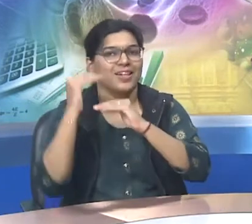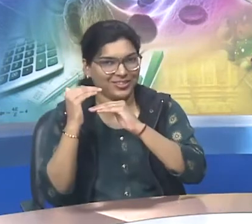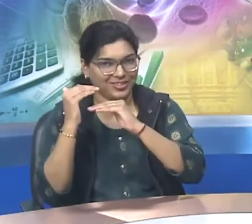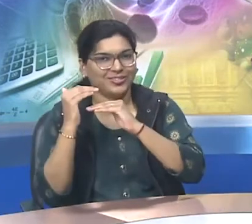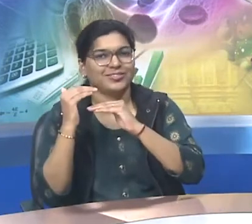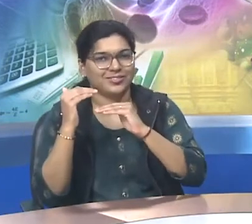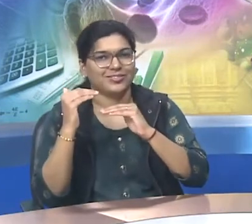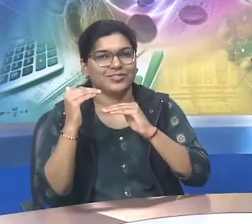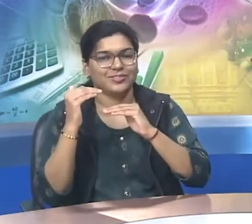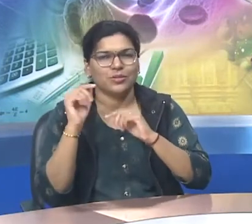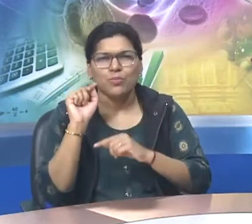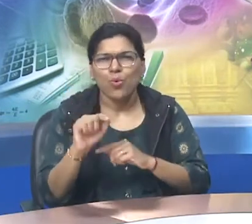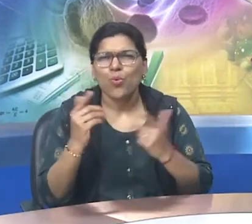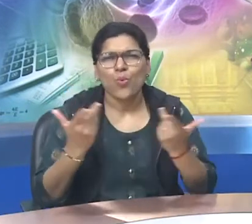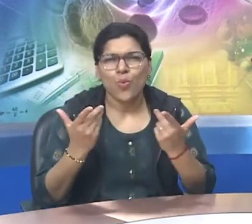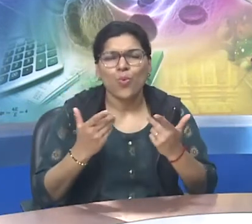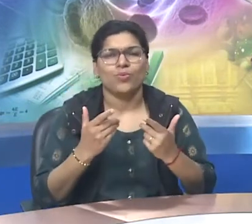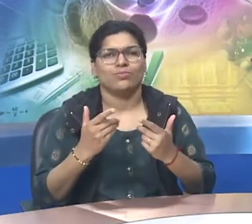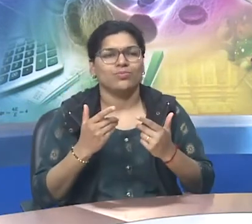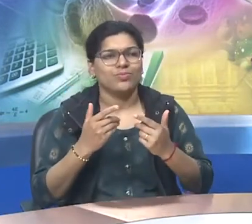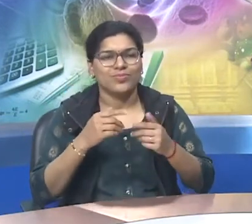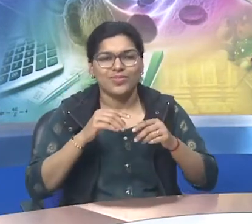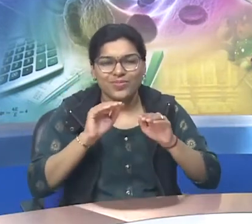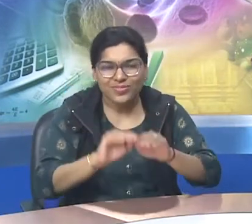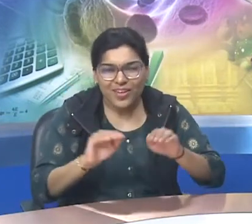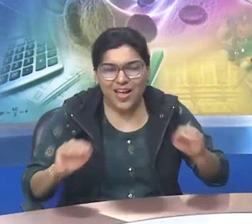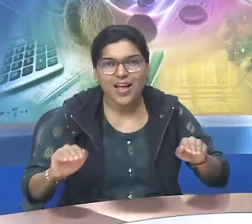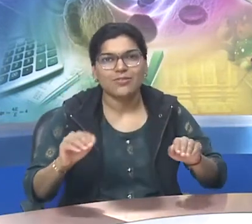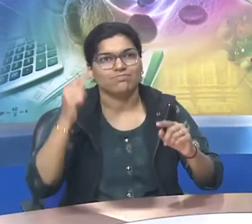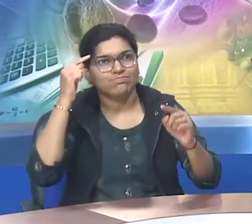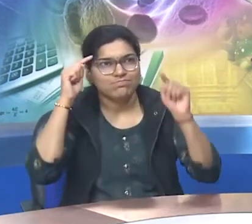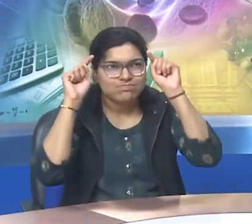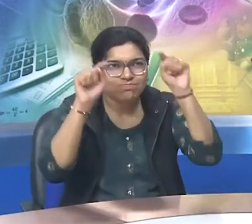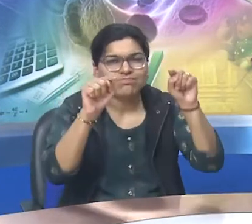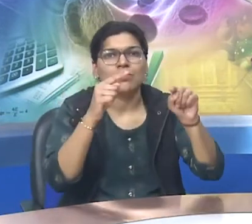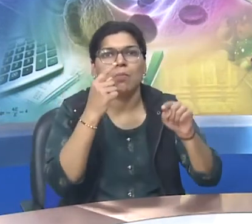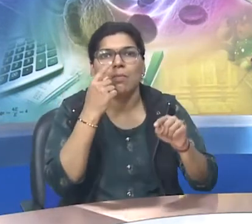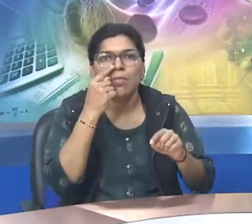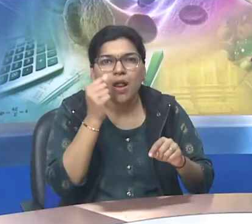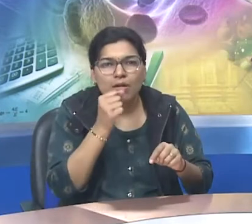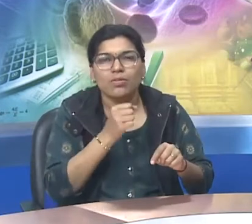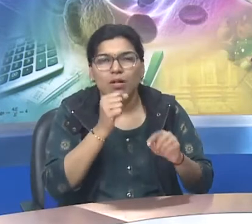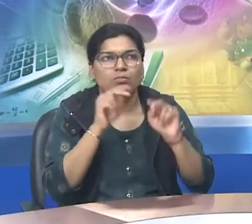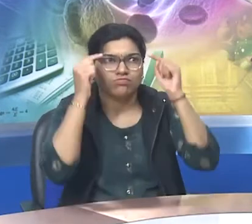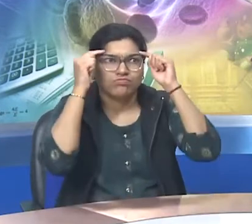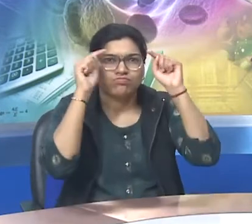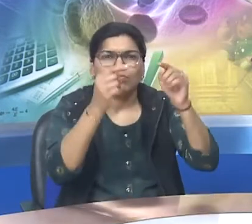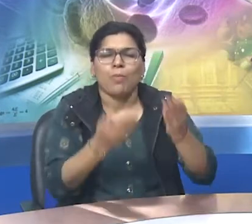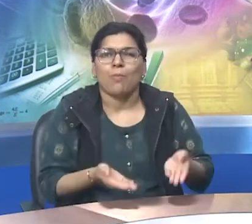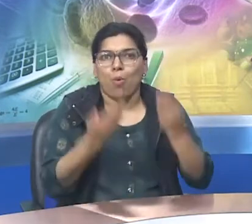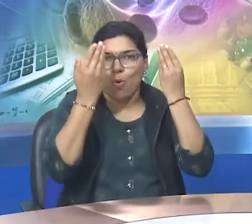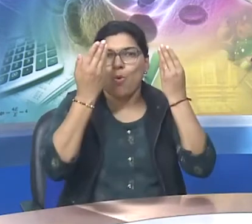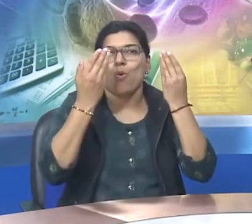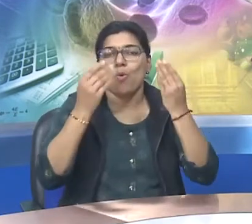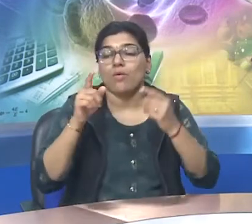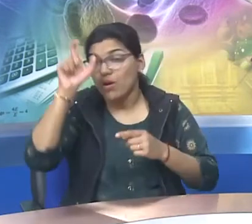at that time, and now she observes that there are so many people around,